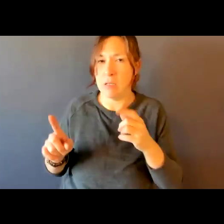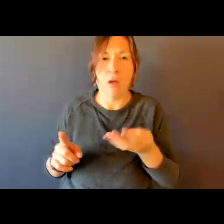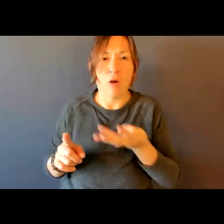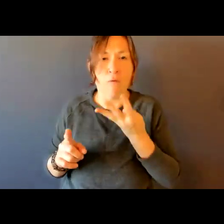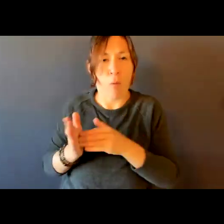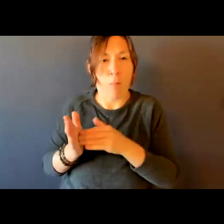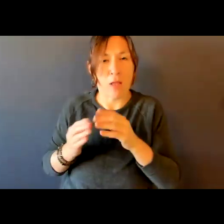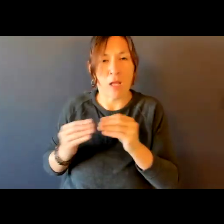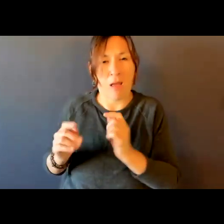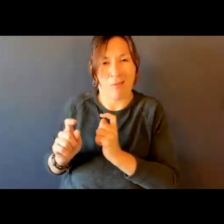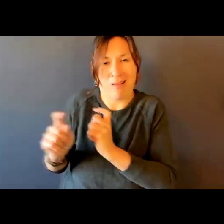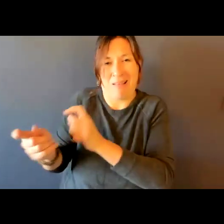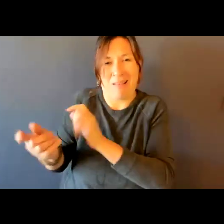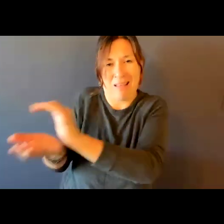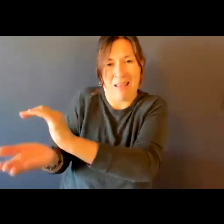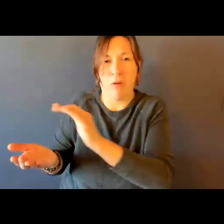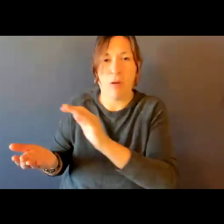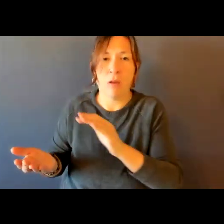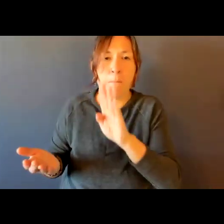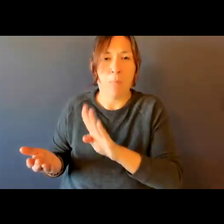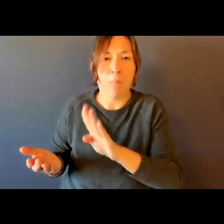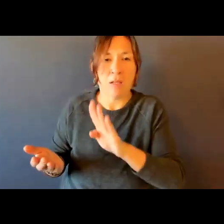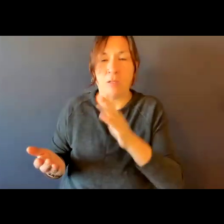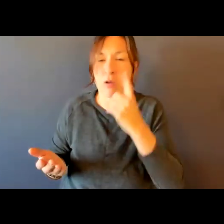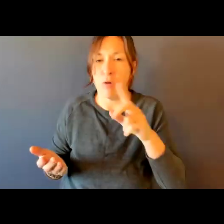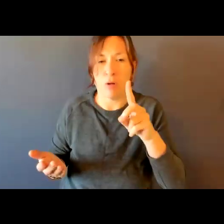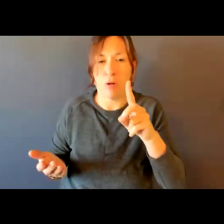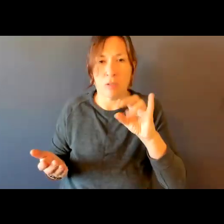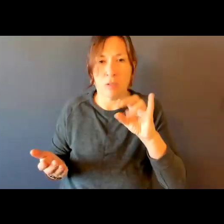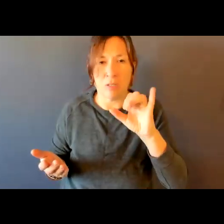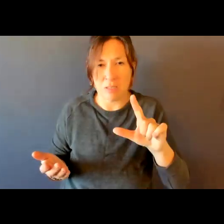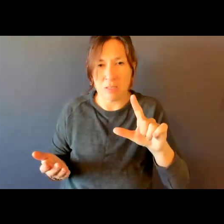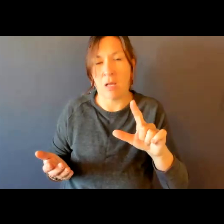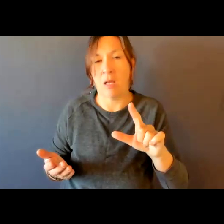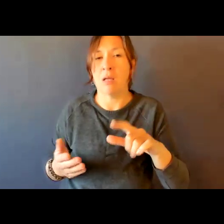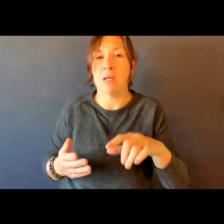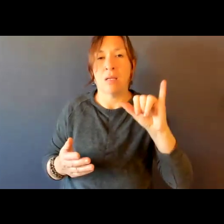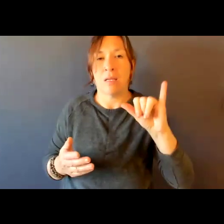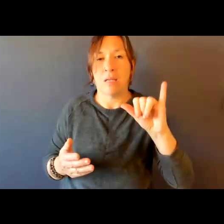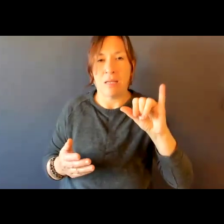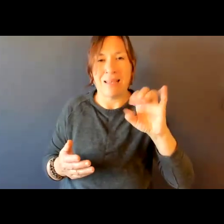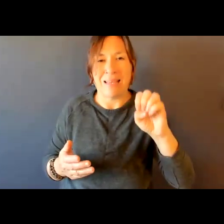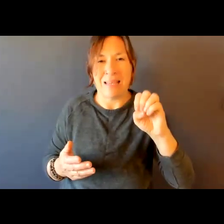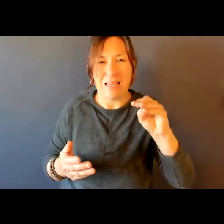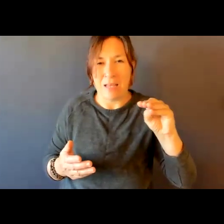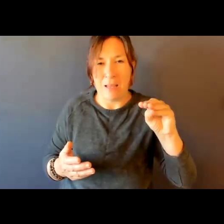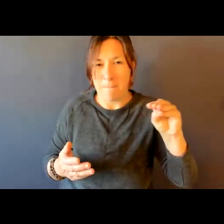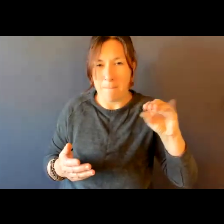funding as part of their Diesel Emissions Reduction Act, or DERA, national